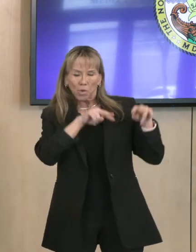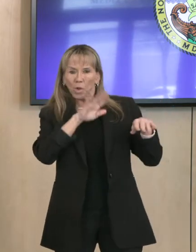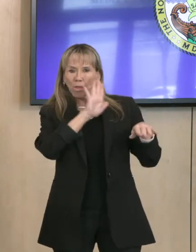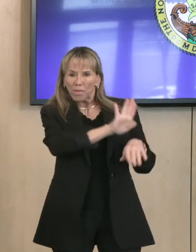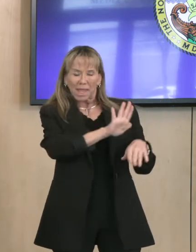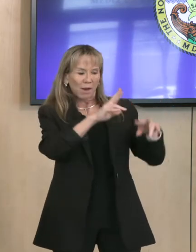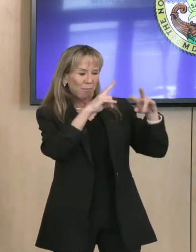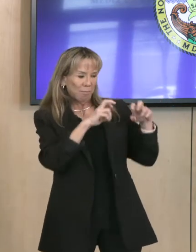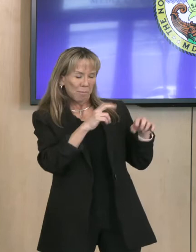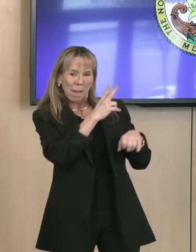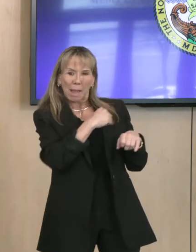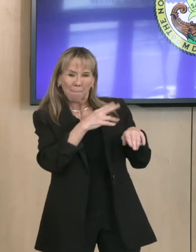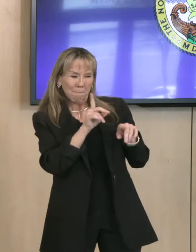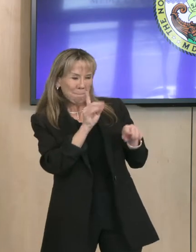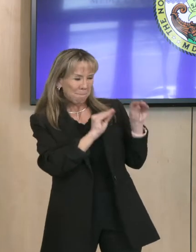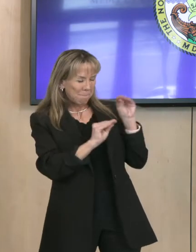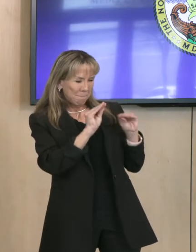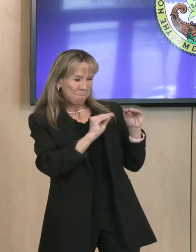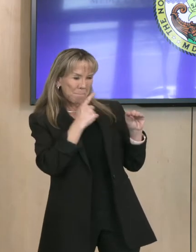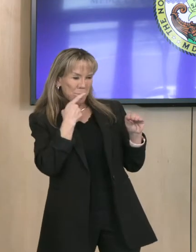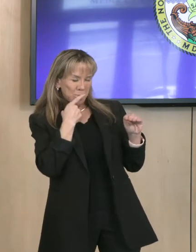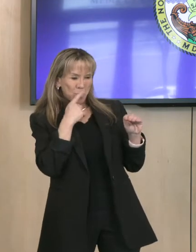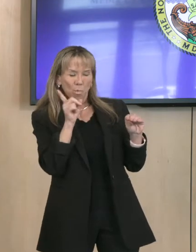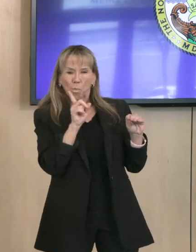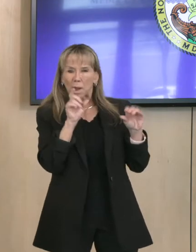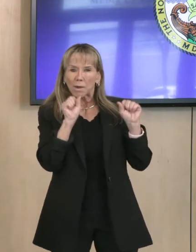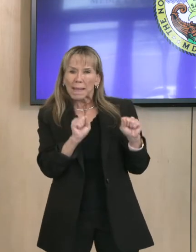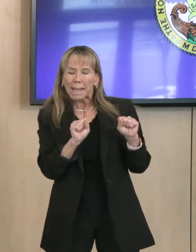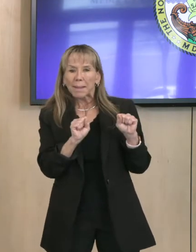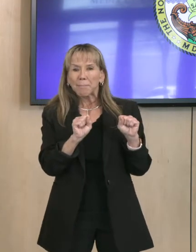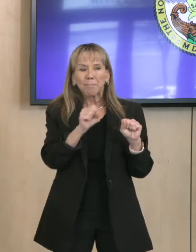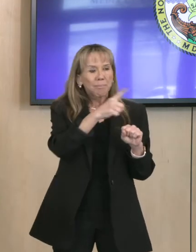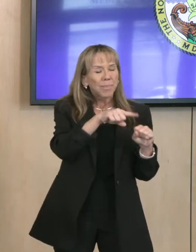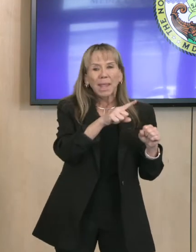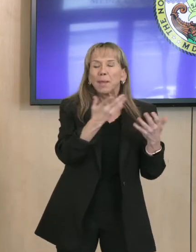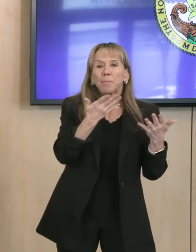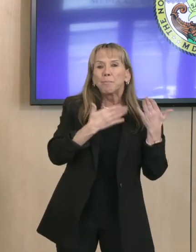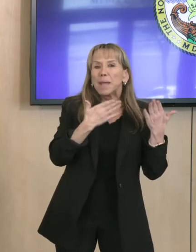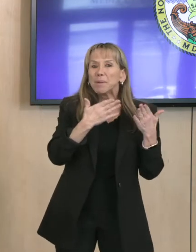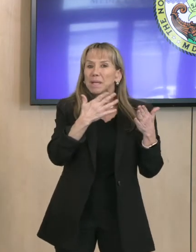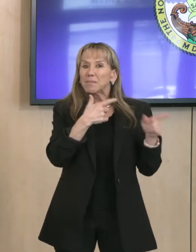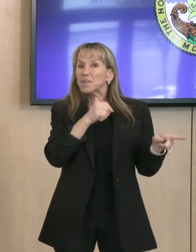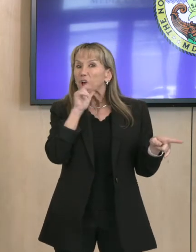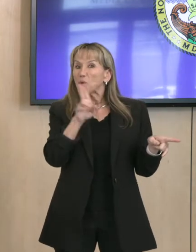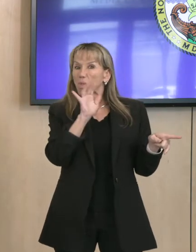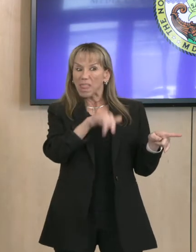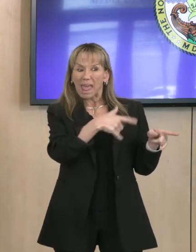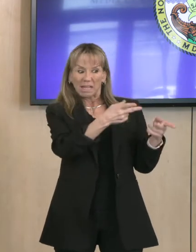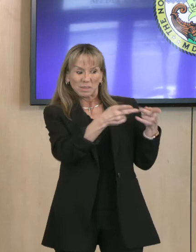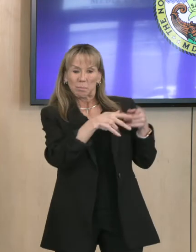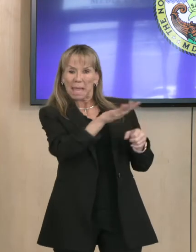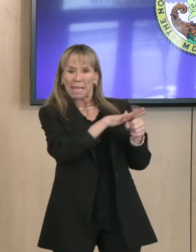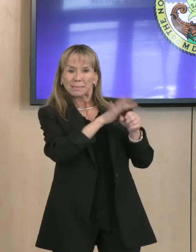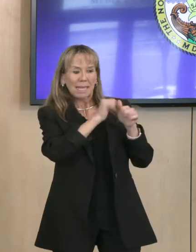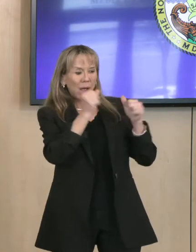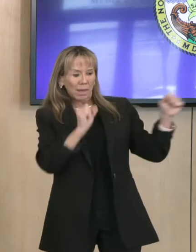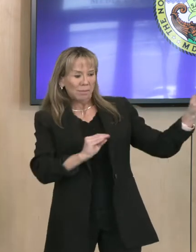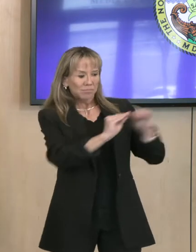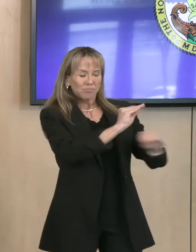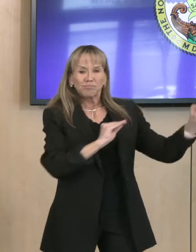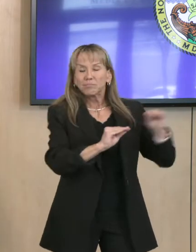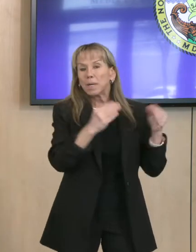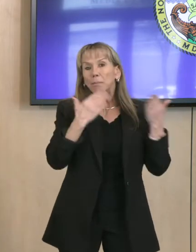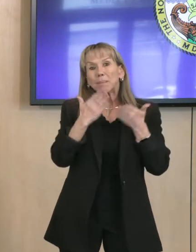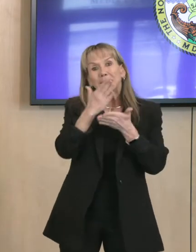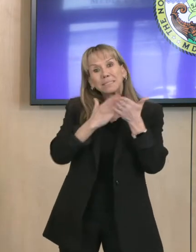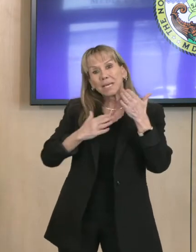hospital configuration. And they're looking at how can they reassess unused space, how can they maybe consolidate some groups